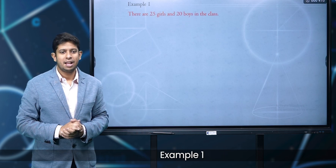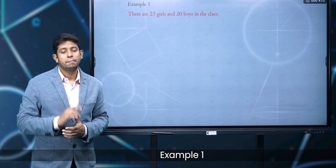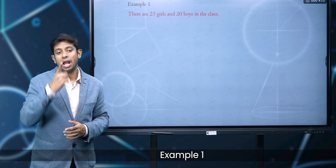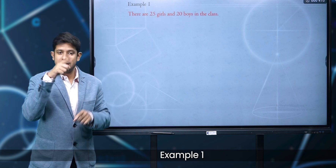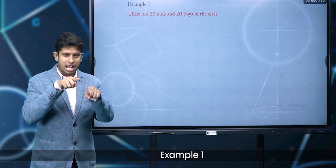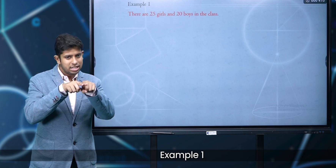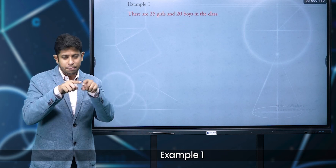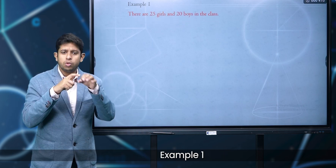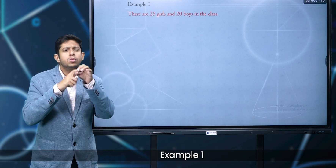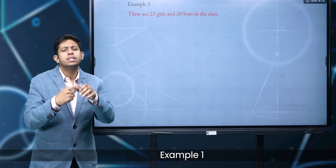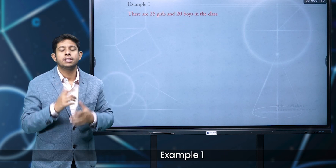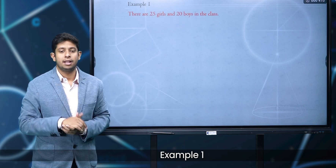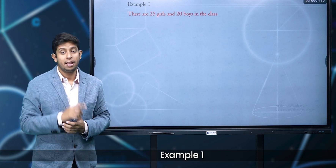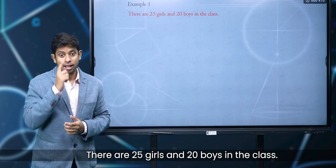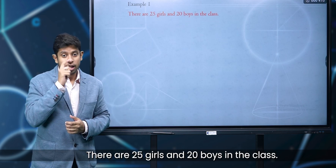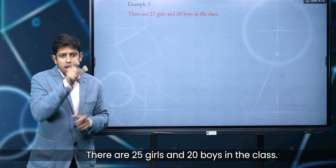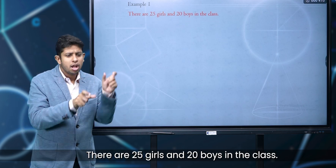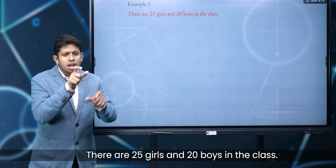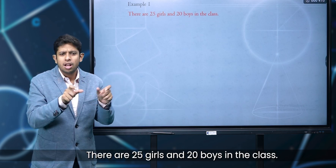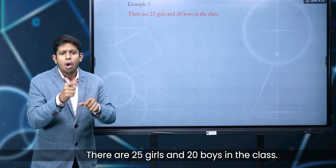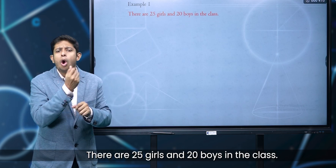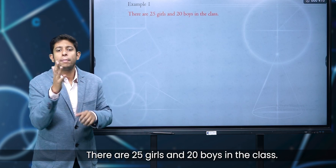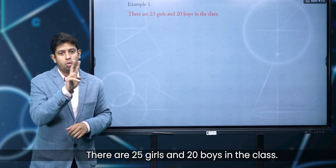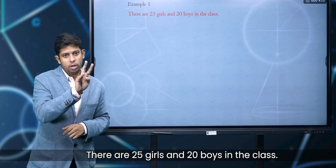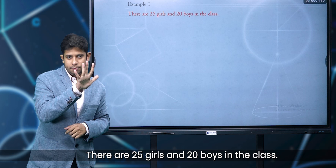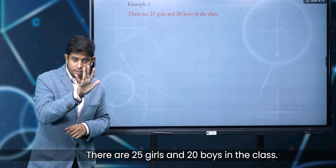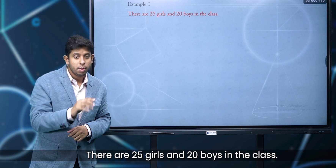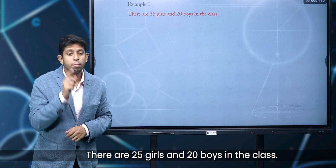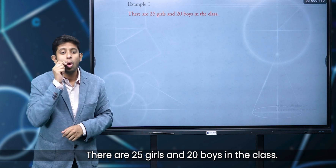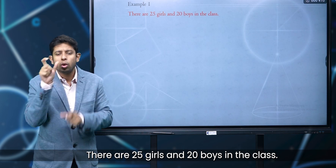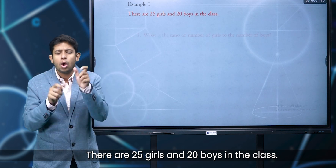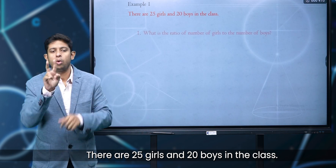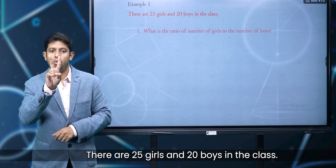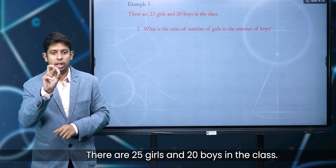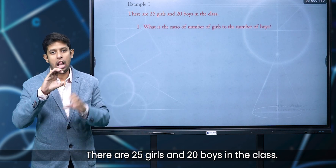Example 1. There are 25 girls and 20 boys in the class.